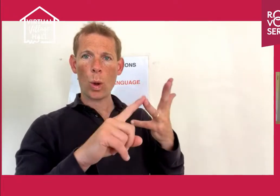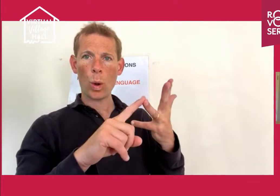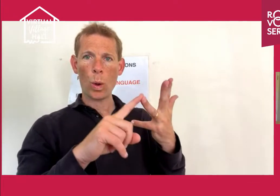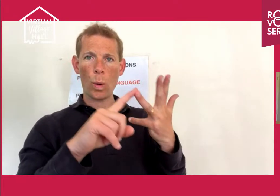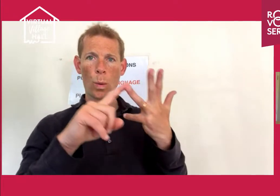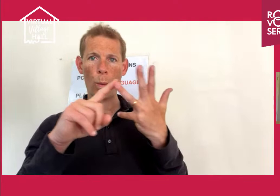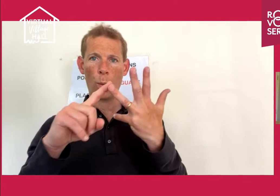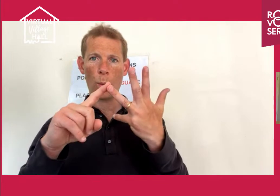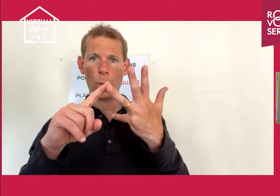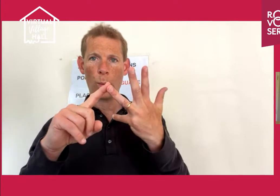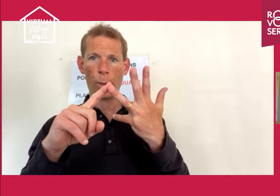O,